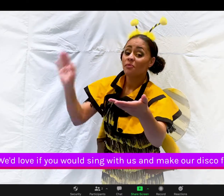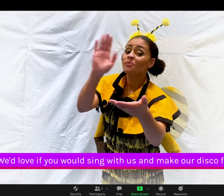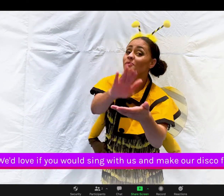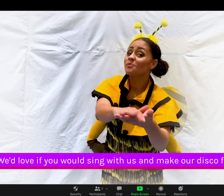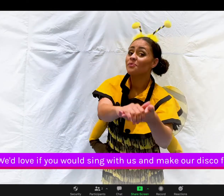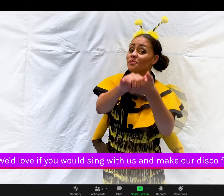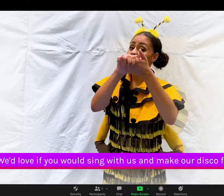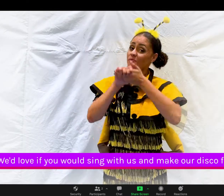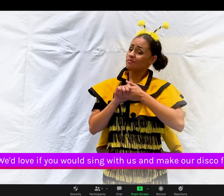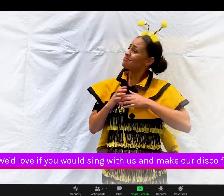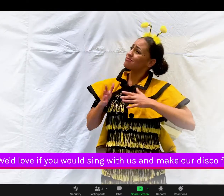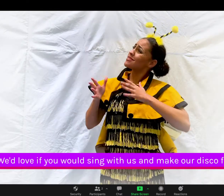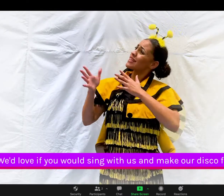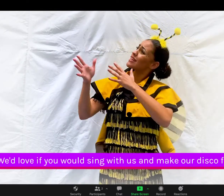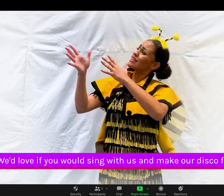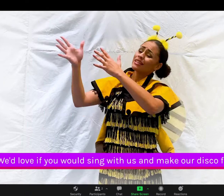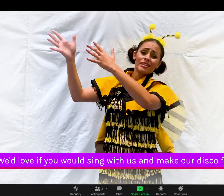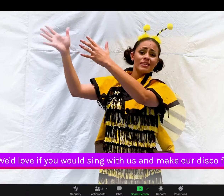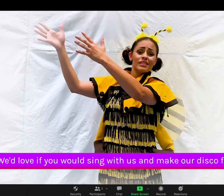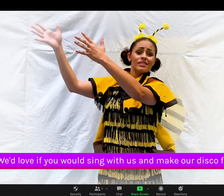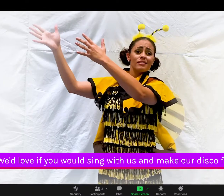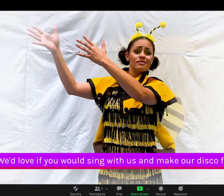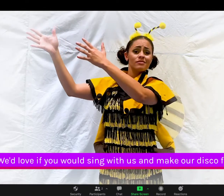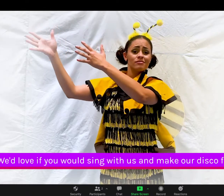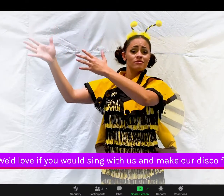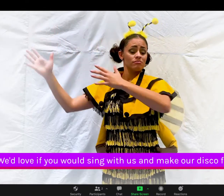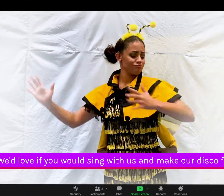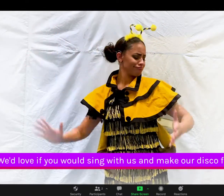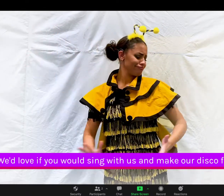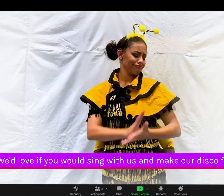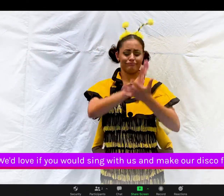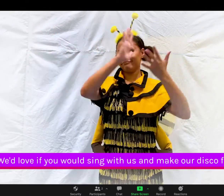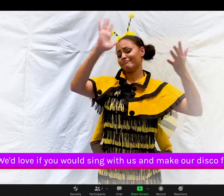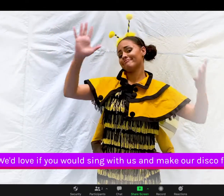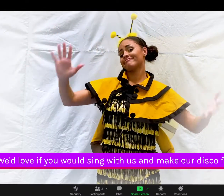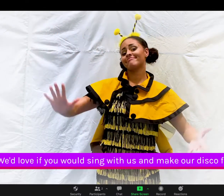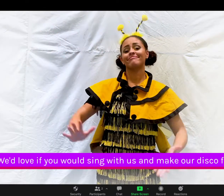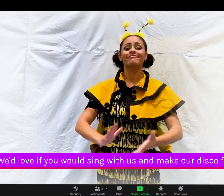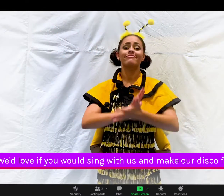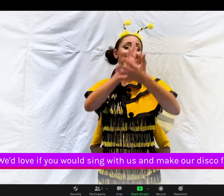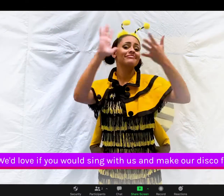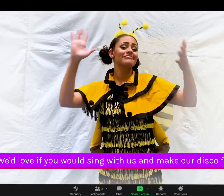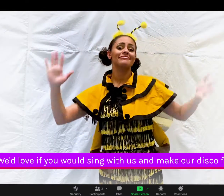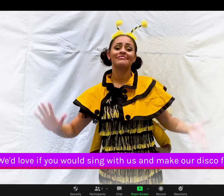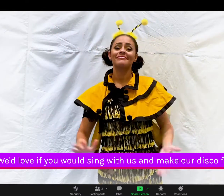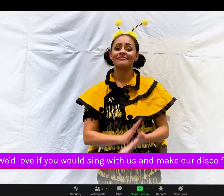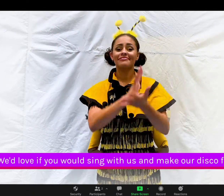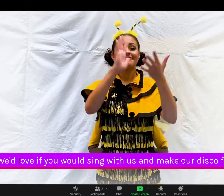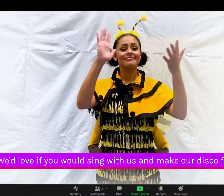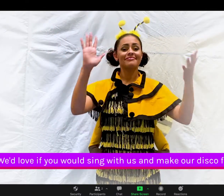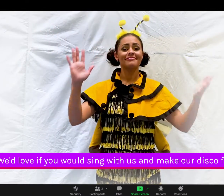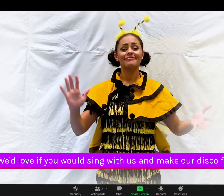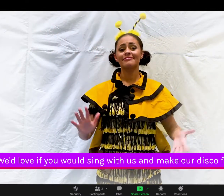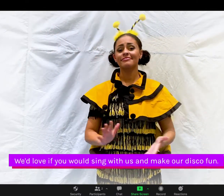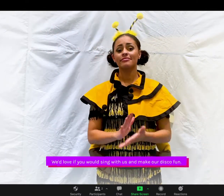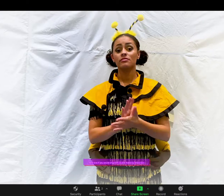We'd love if you would sing with us and make our disco fun.